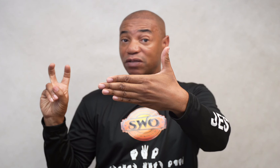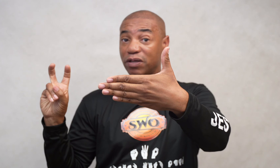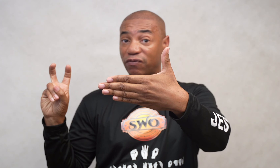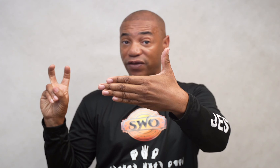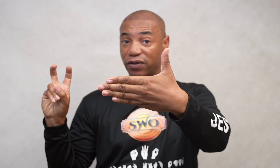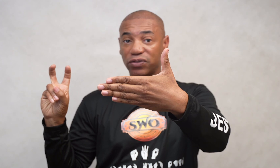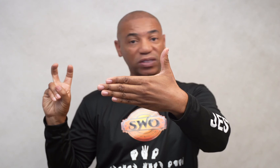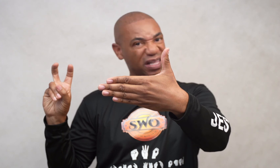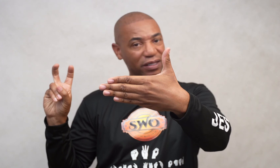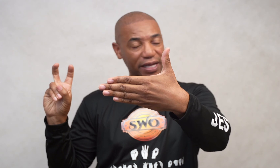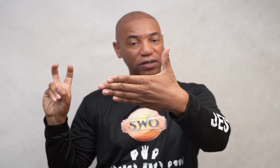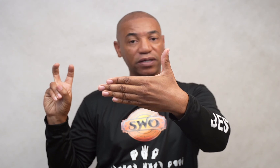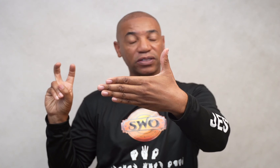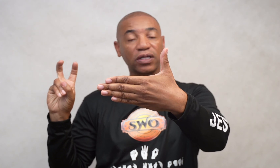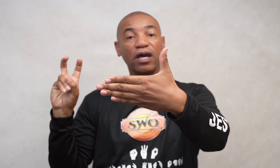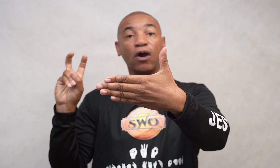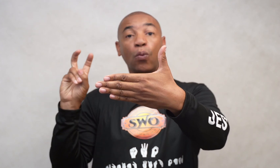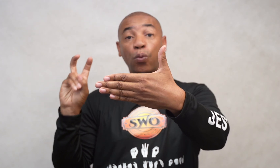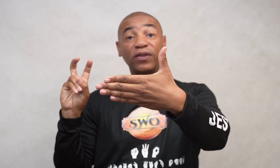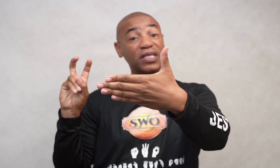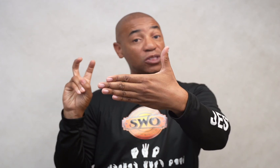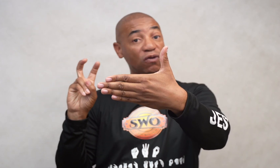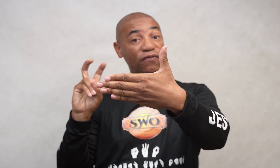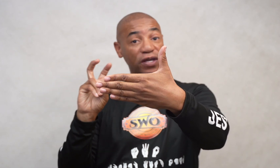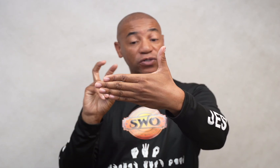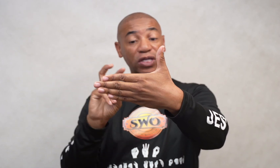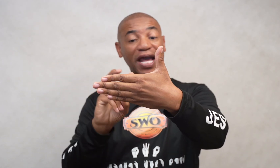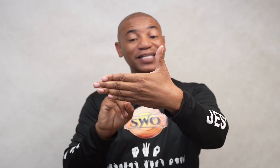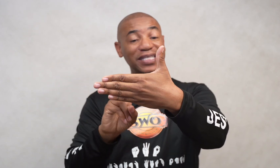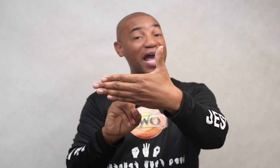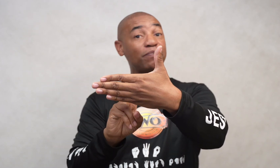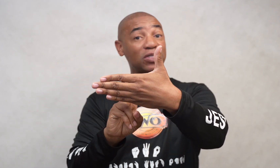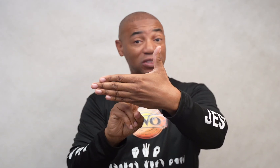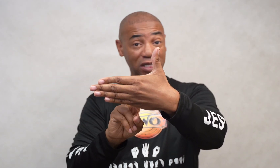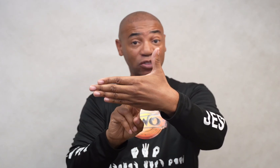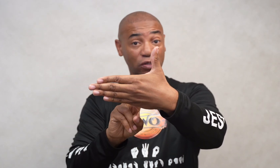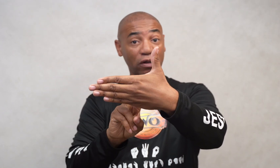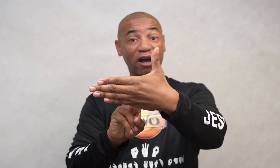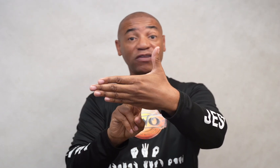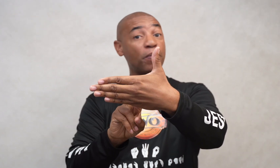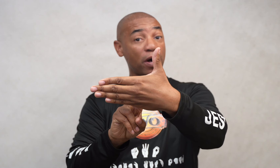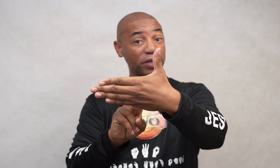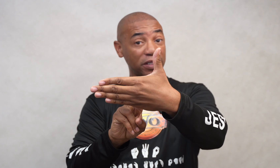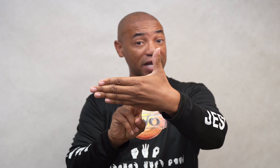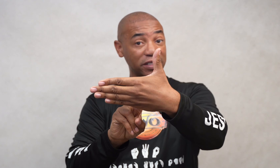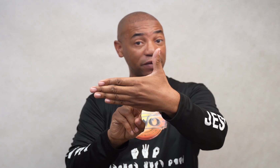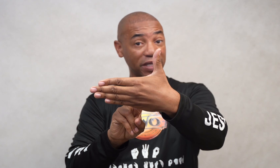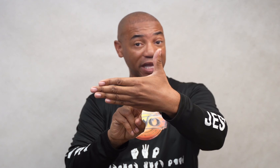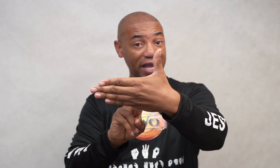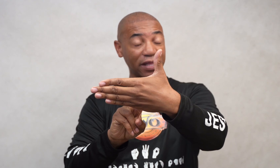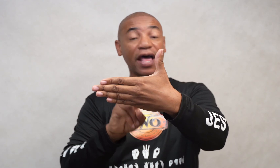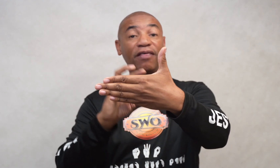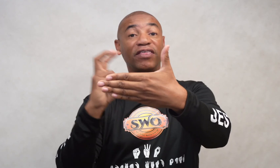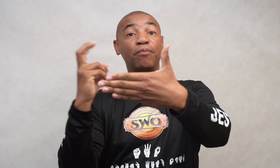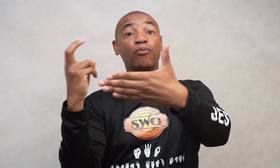middle fingers. They look like hooks. With these 2 fingers, tap the center of the palm of the non-dominant hand, then bring